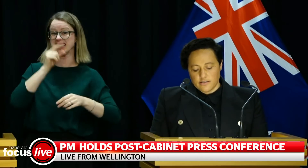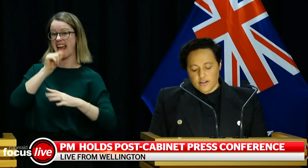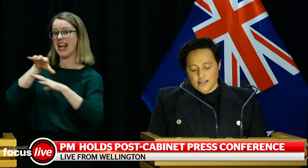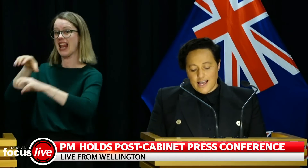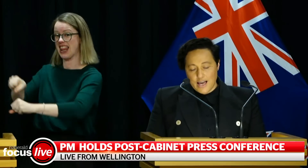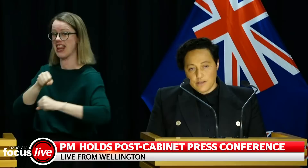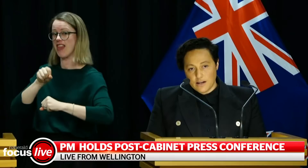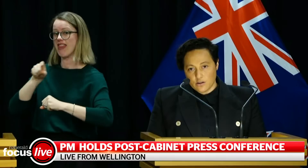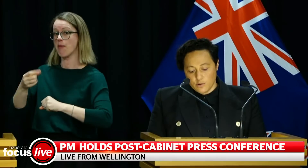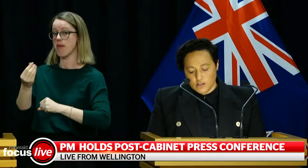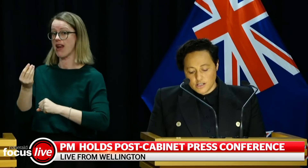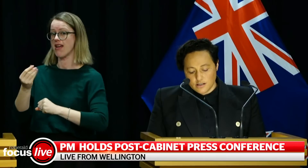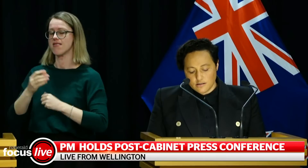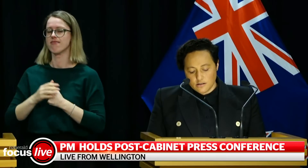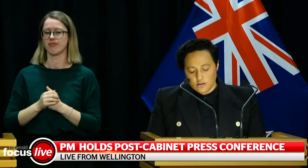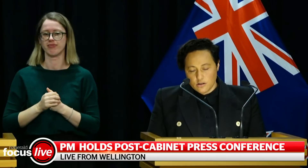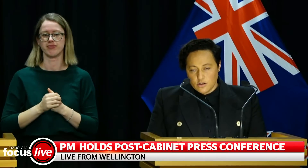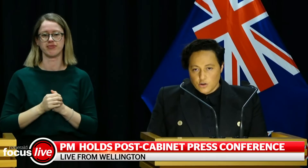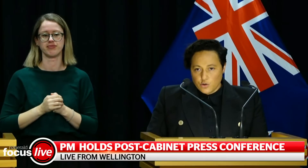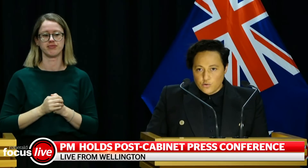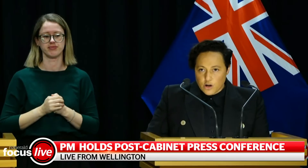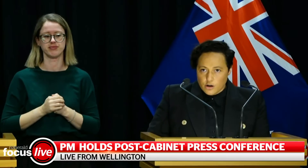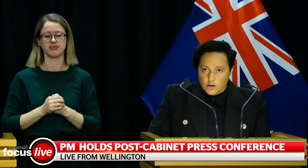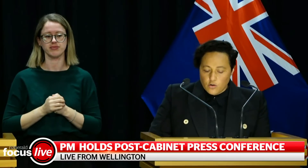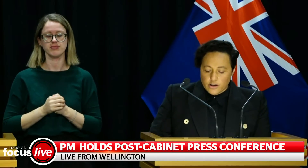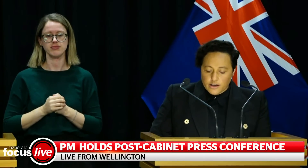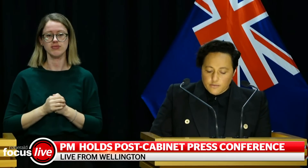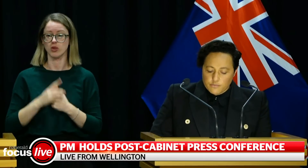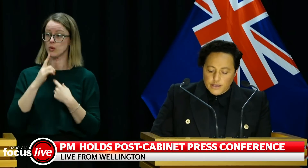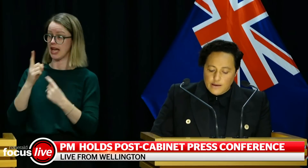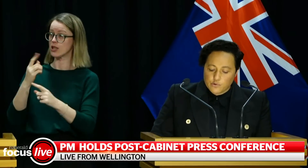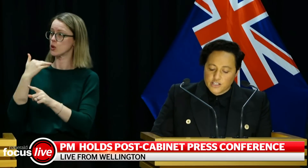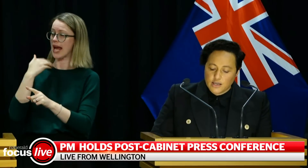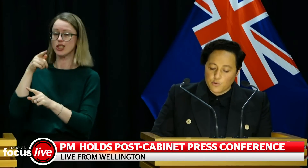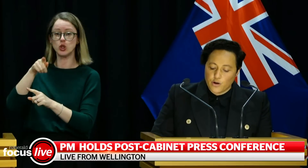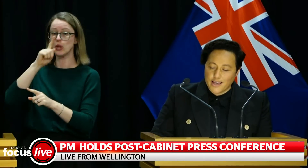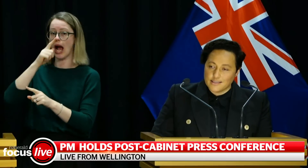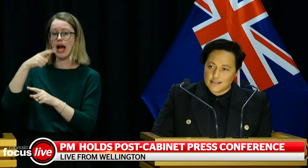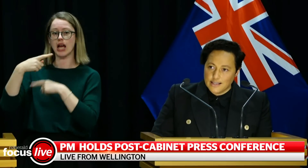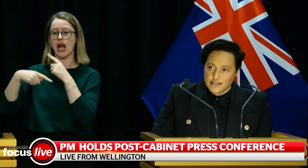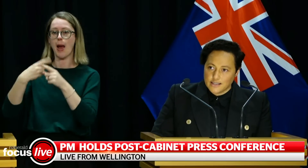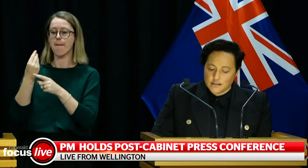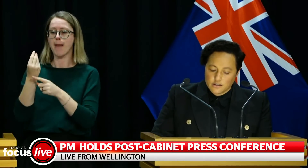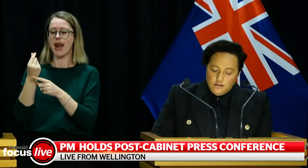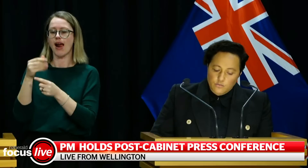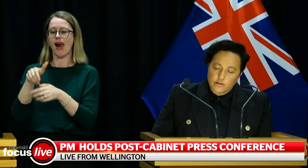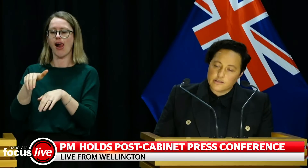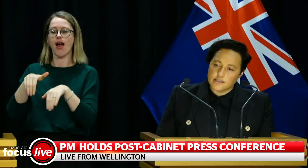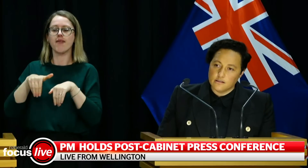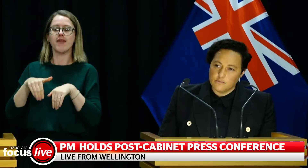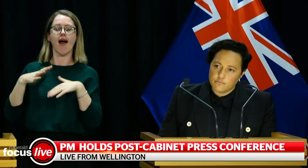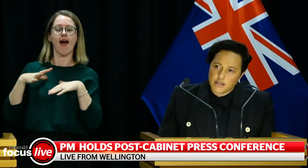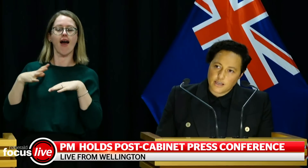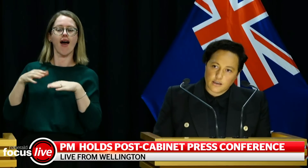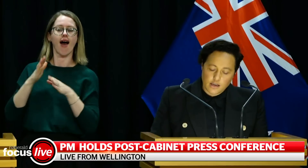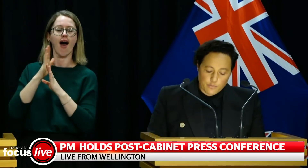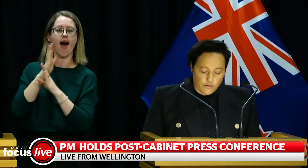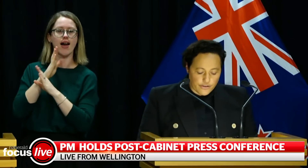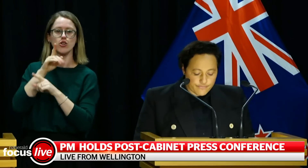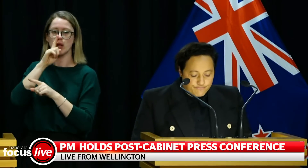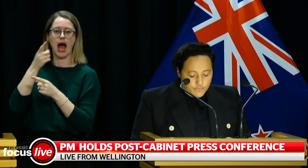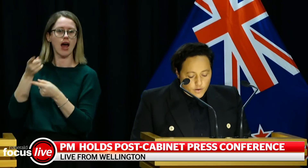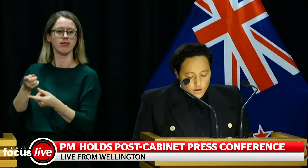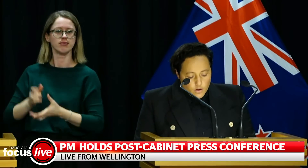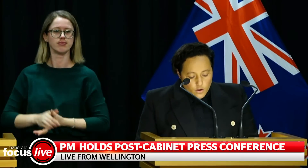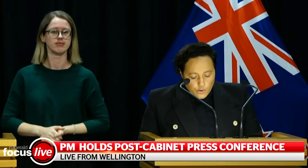causing significant harm in our communities. You will no longer be able to keep your hands clean while still making a